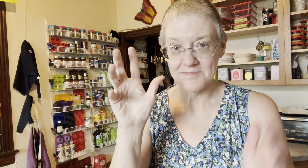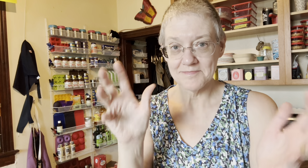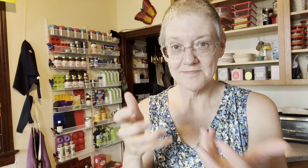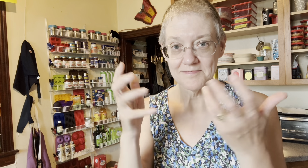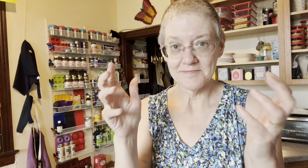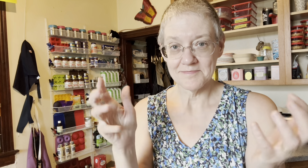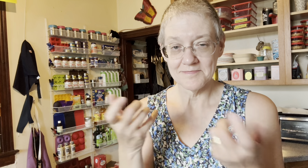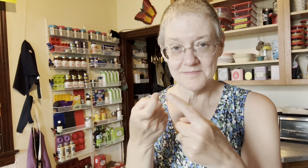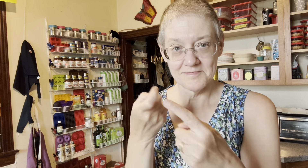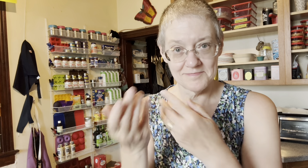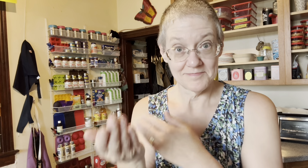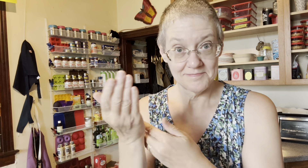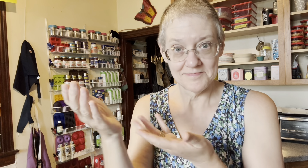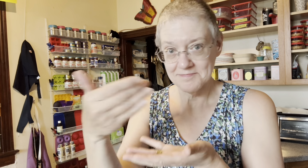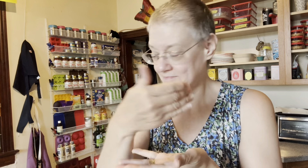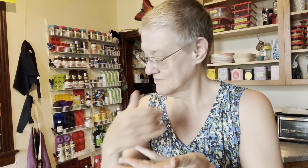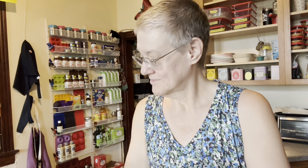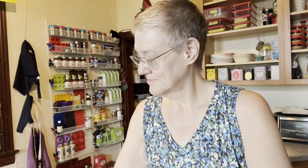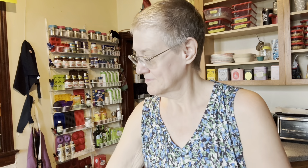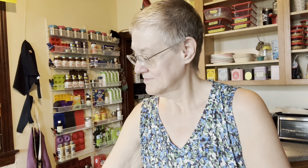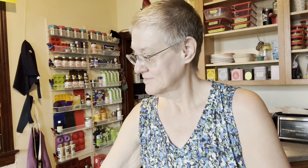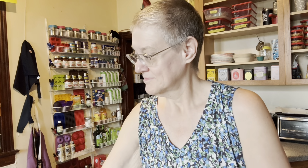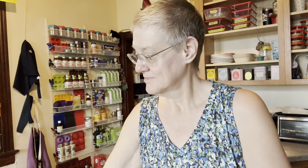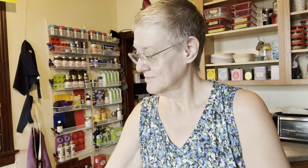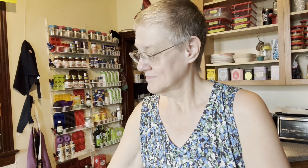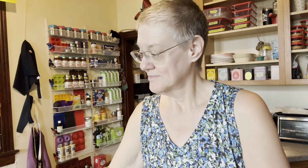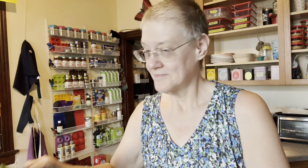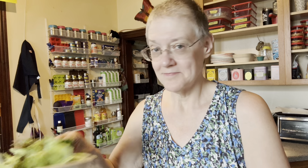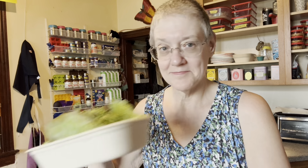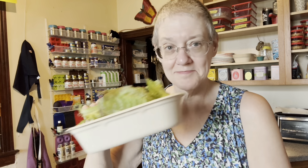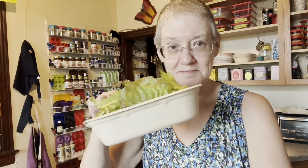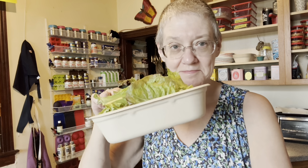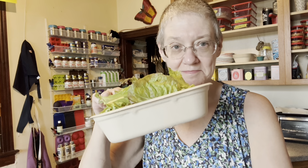And 45 grams of lettuce that we harvested this morning.